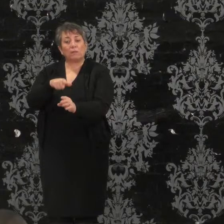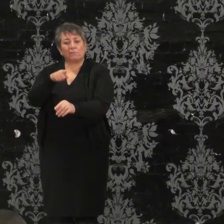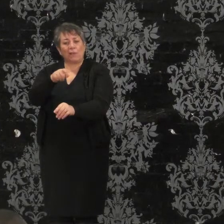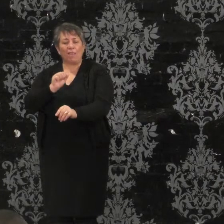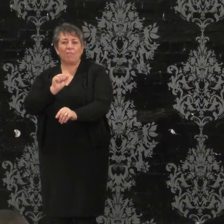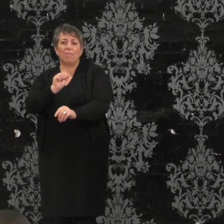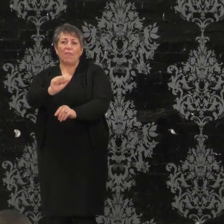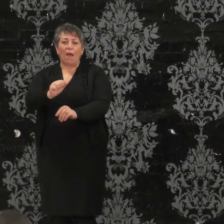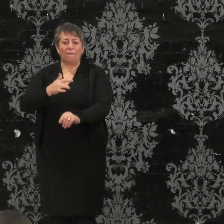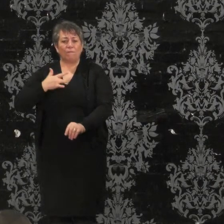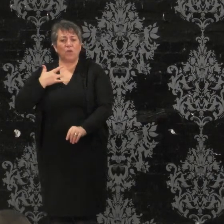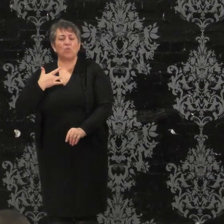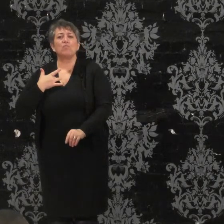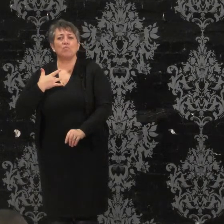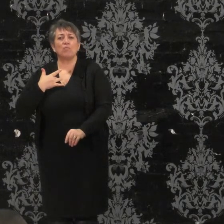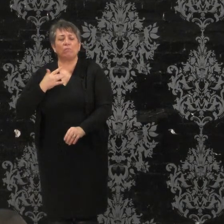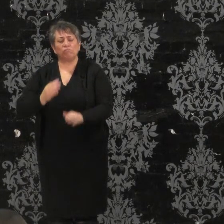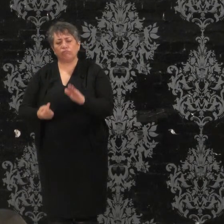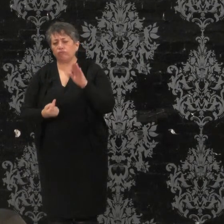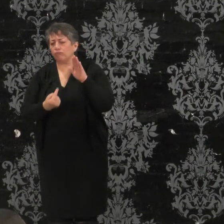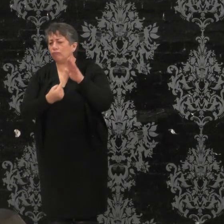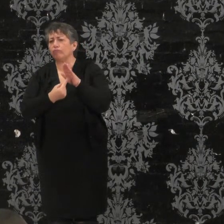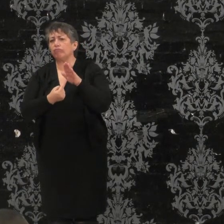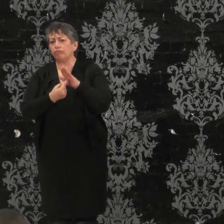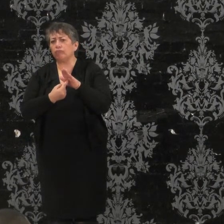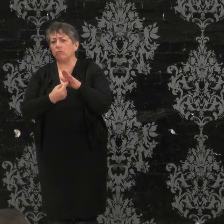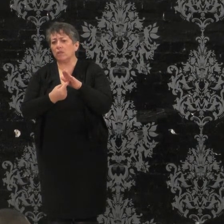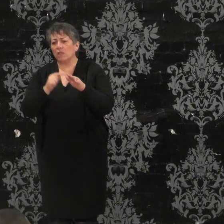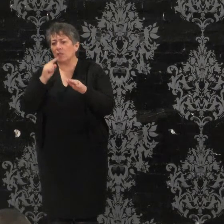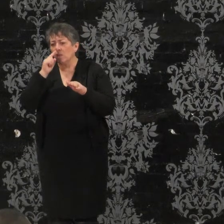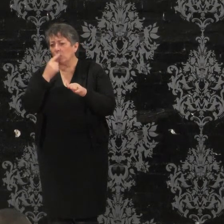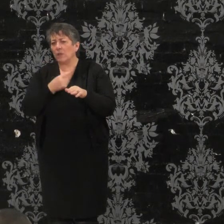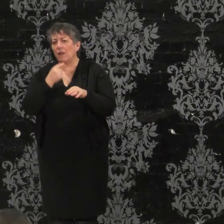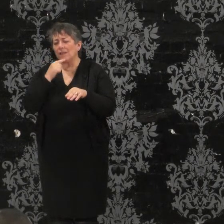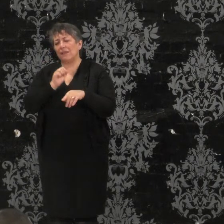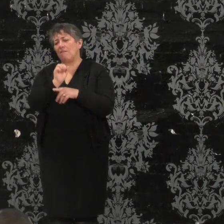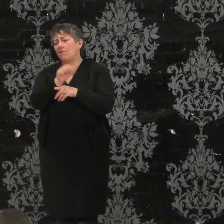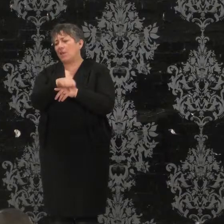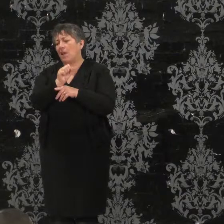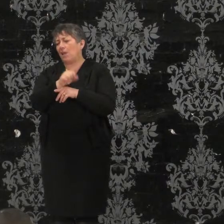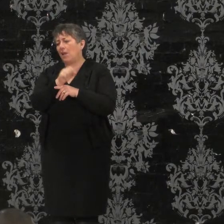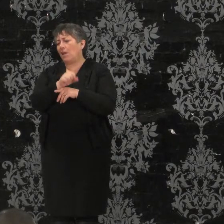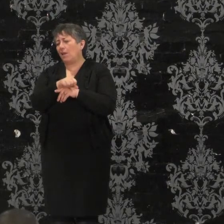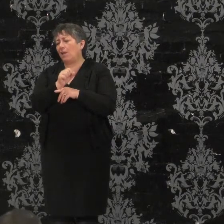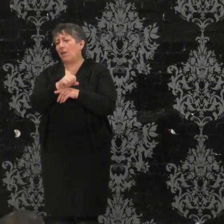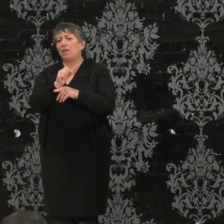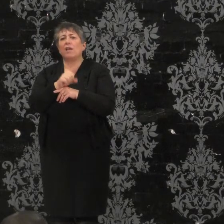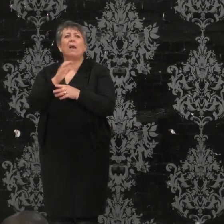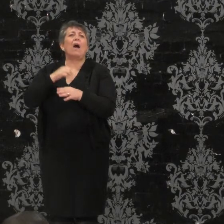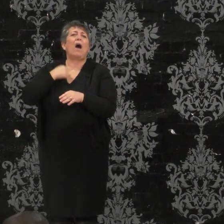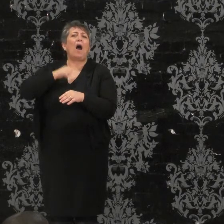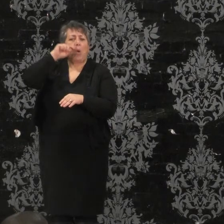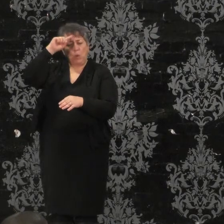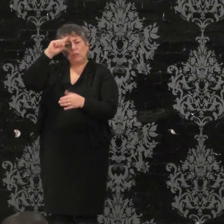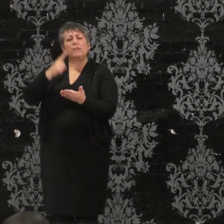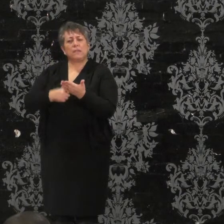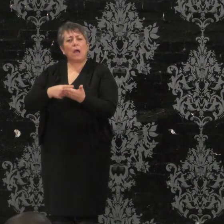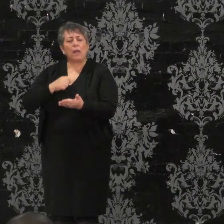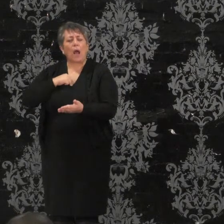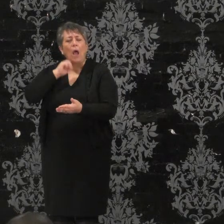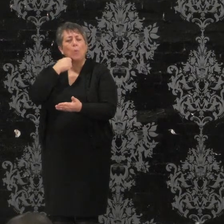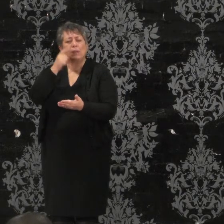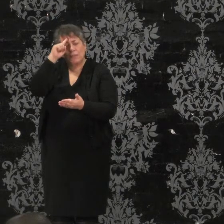key, is so fundamental. We can't just make policies for young people or